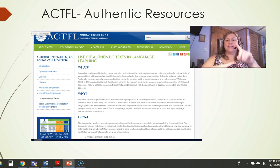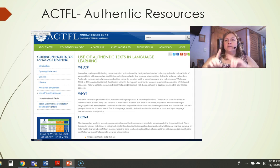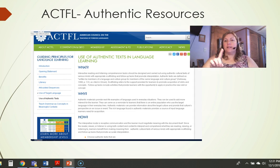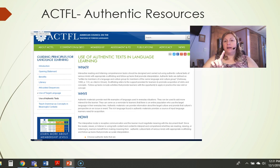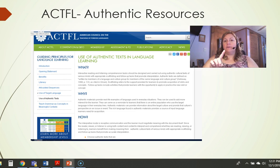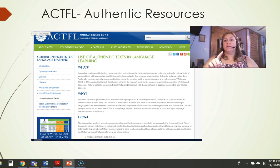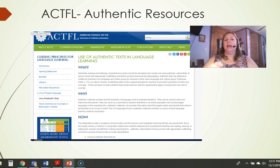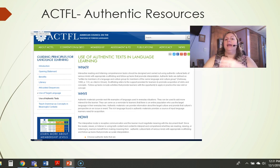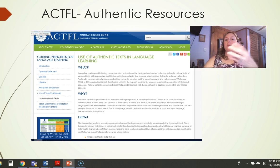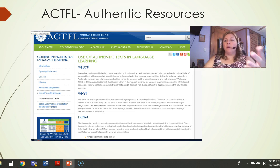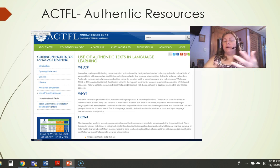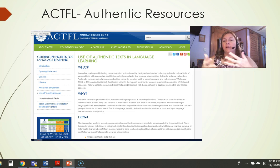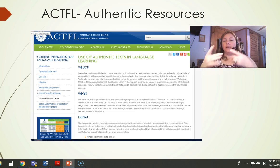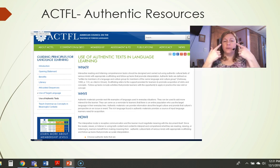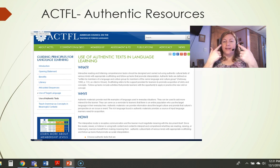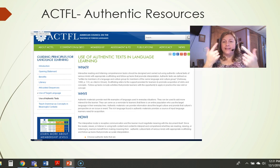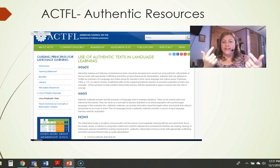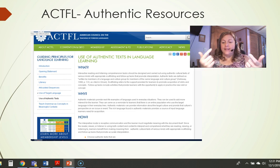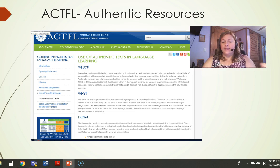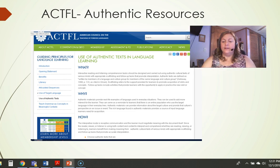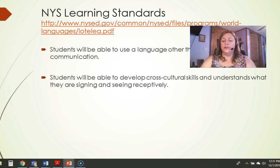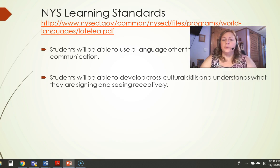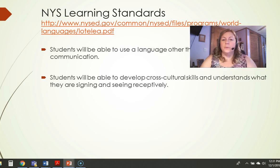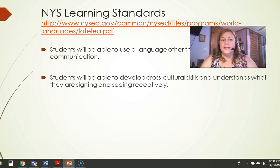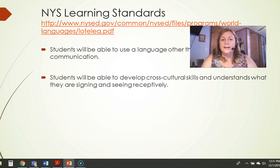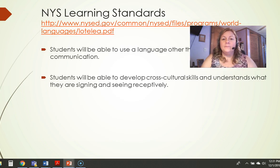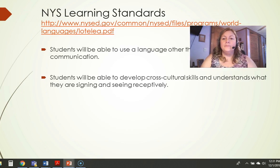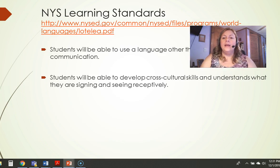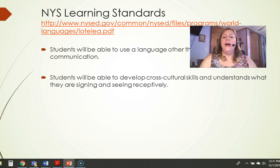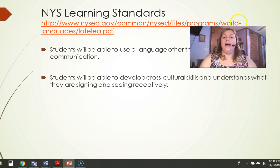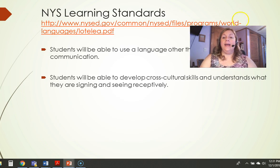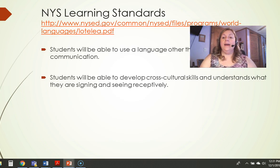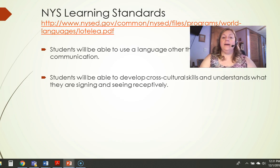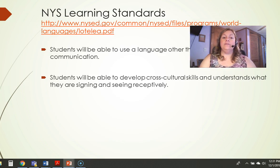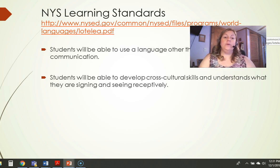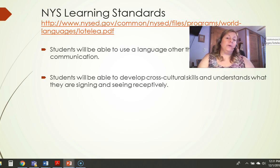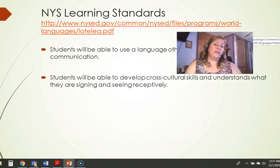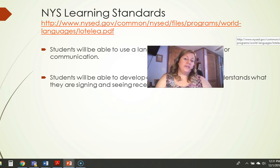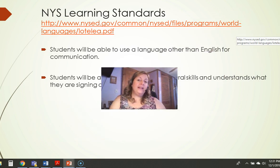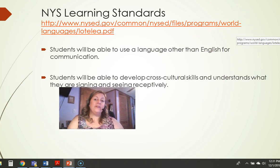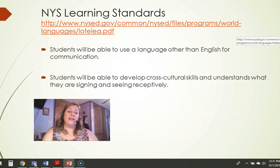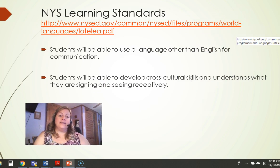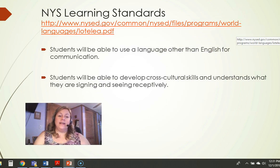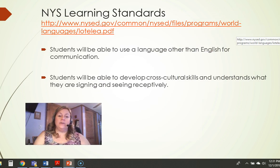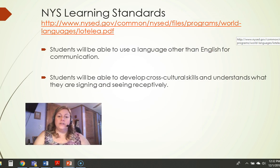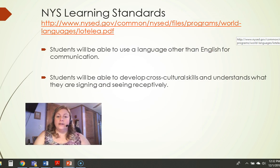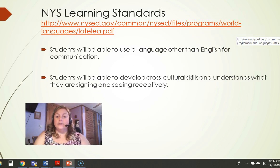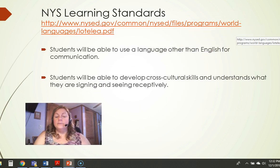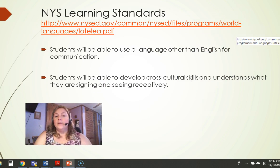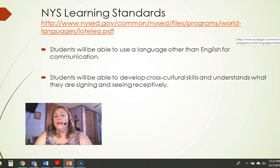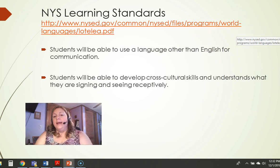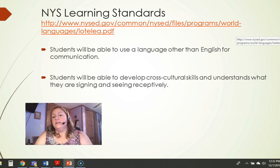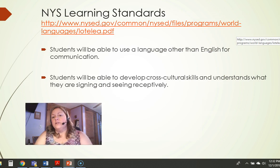signs themselves and one another so they can see it and learn to read it. I have New York State learning standards